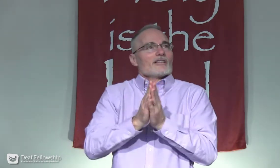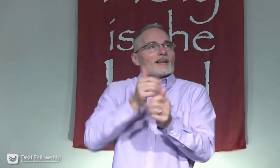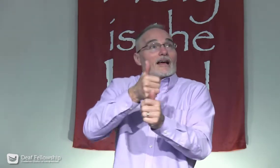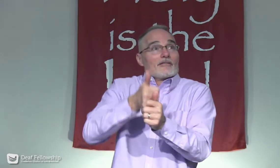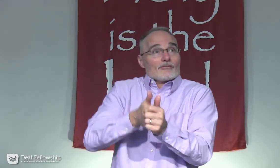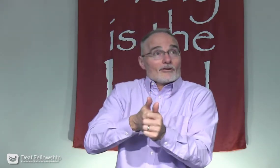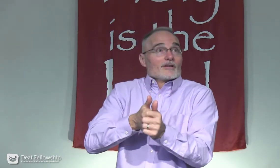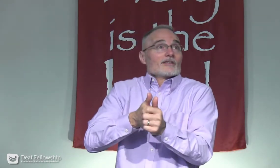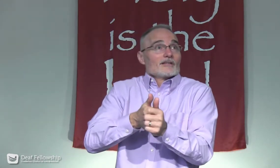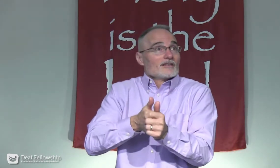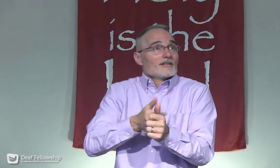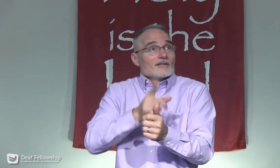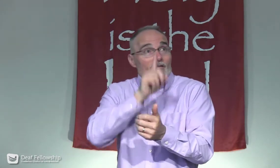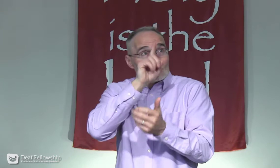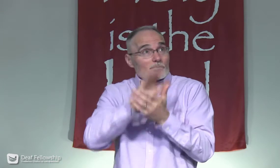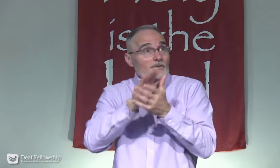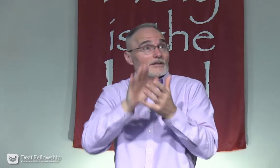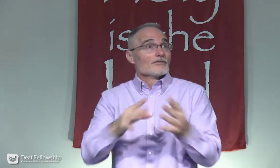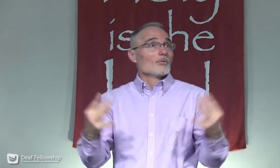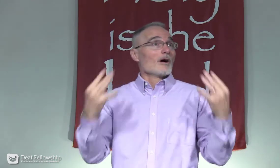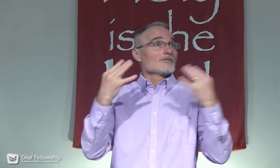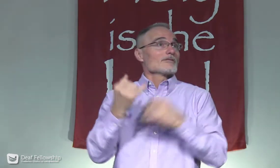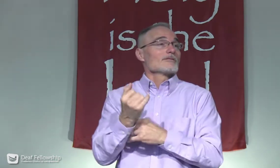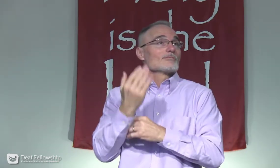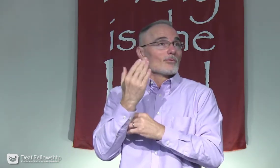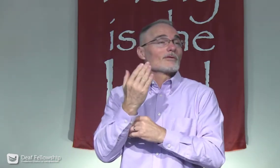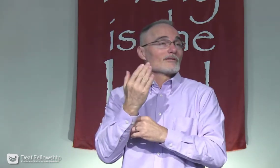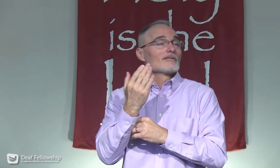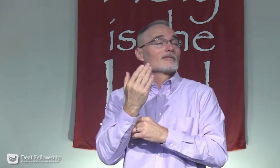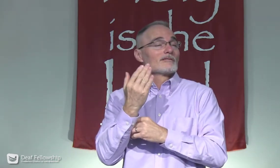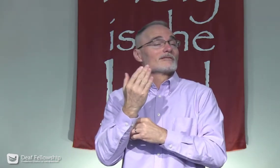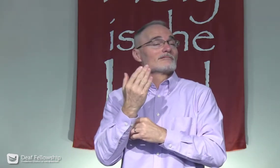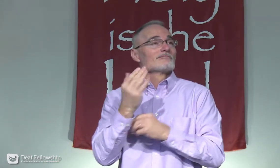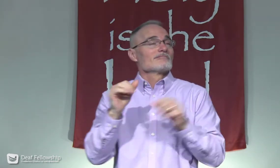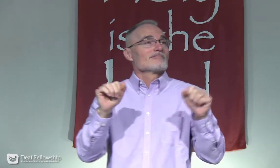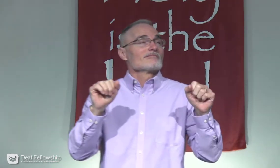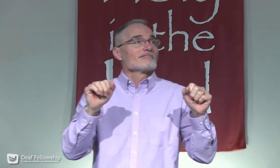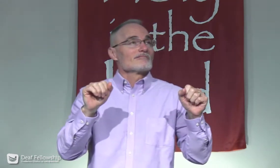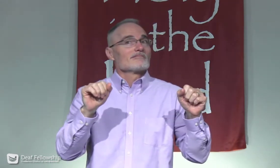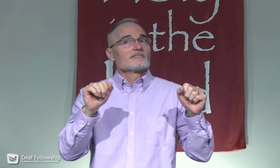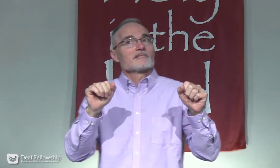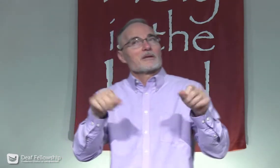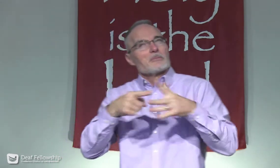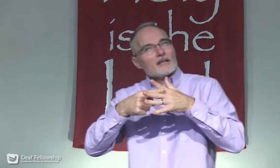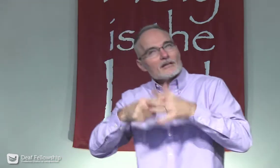Lord, I lift up today, and I pray that every believer watching this morning